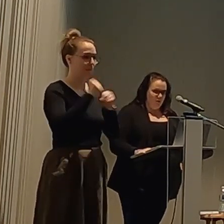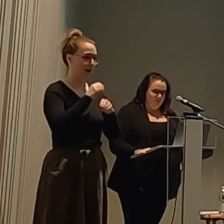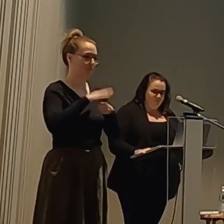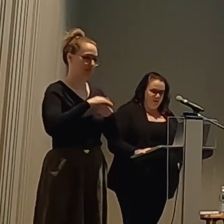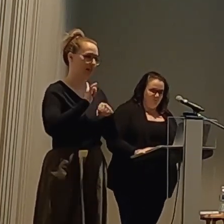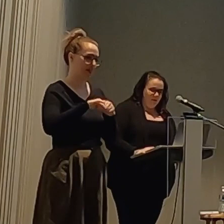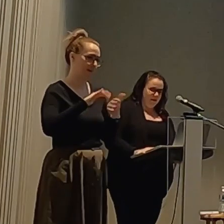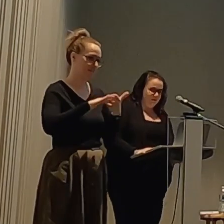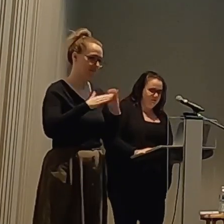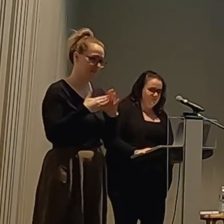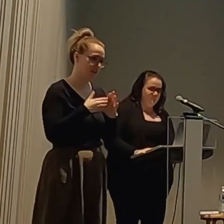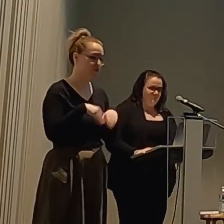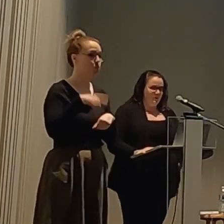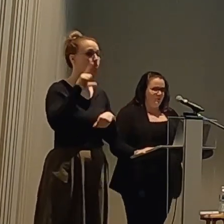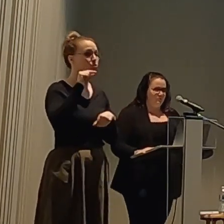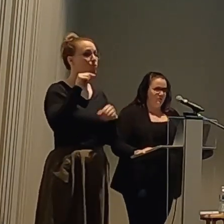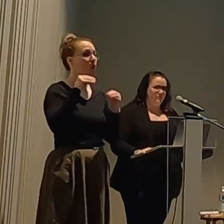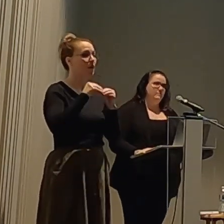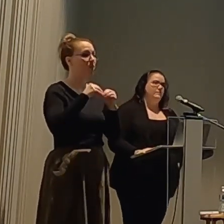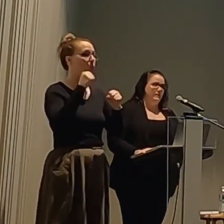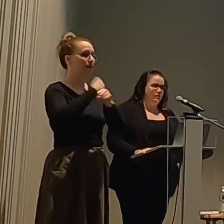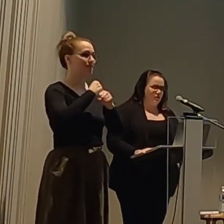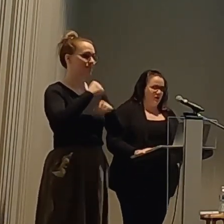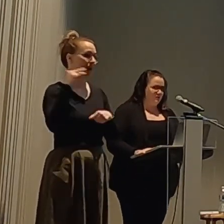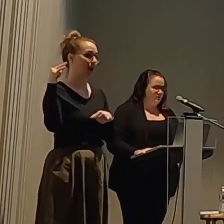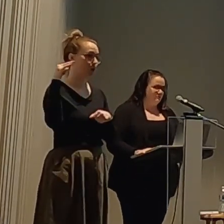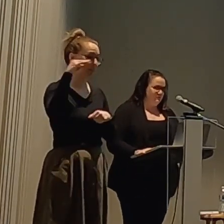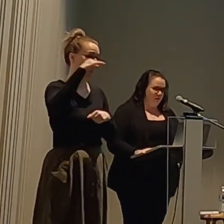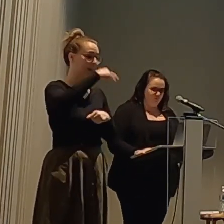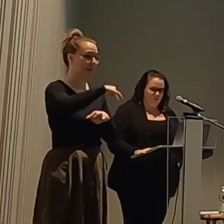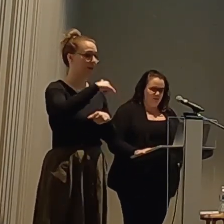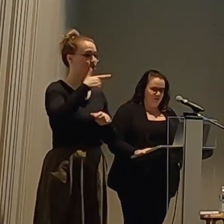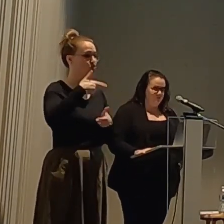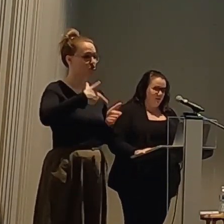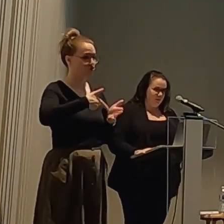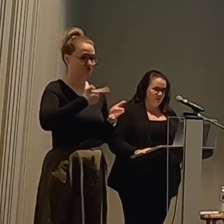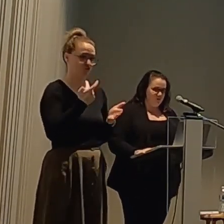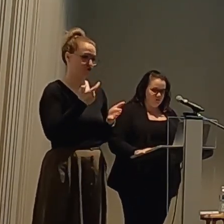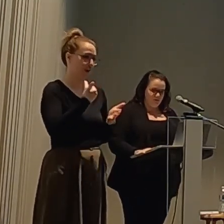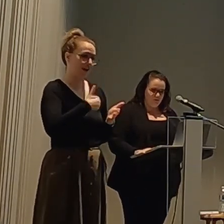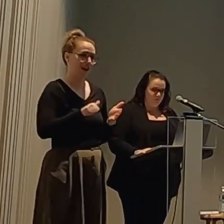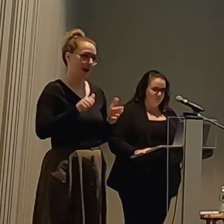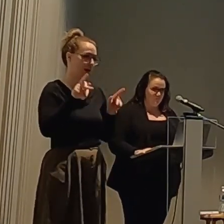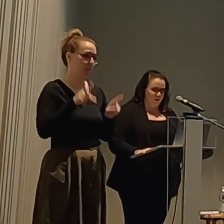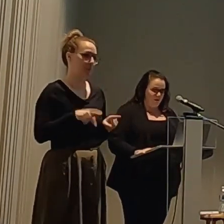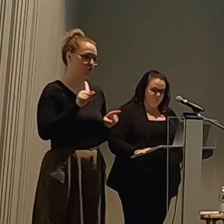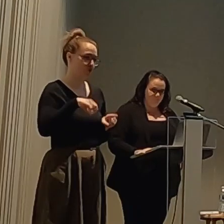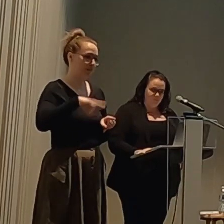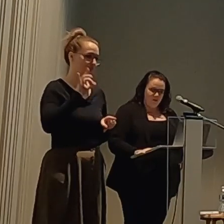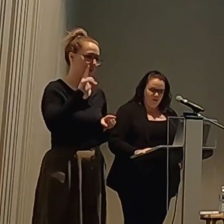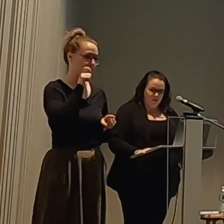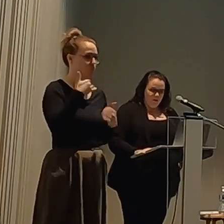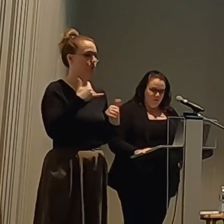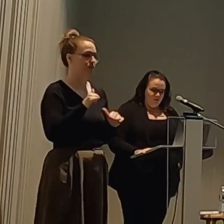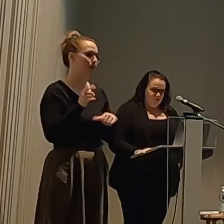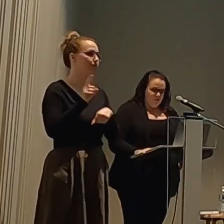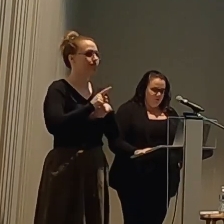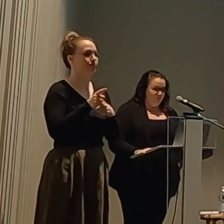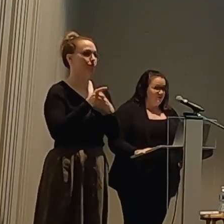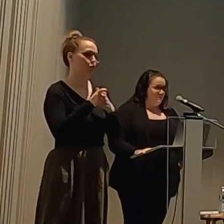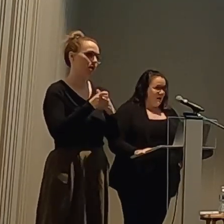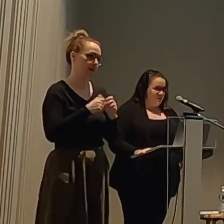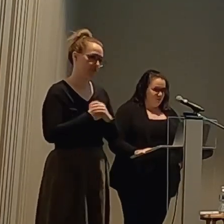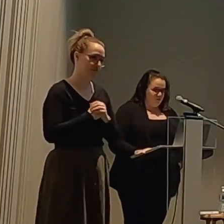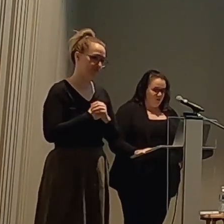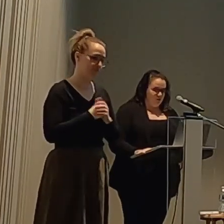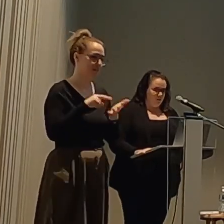20 more fighter planes went through and shot anyone they could find that was still running. So